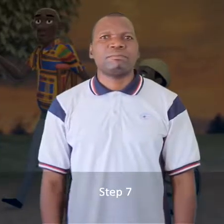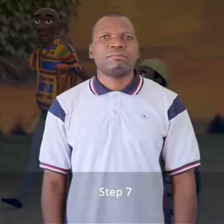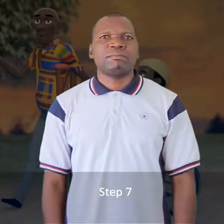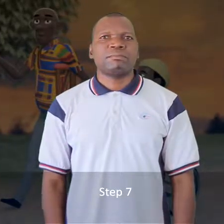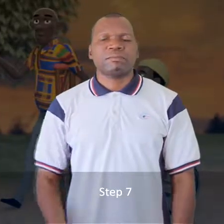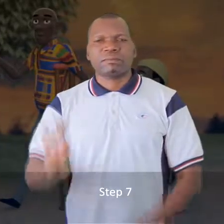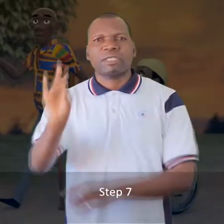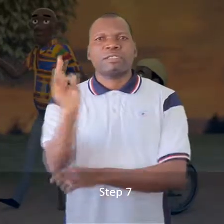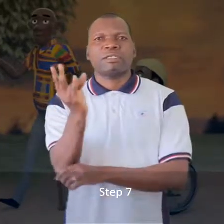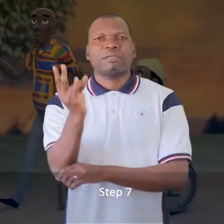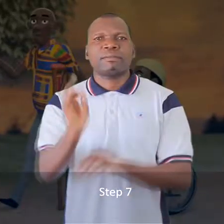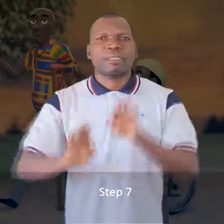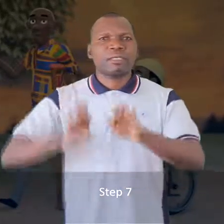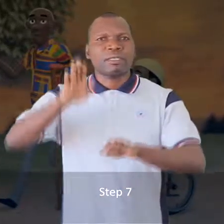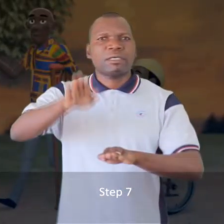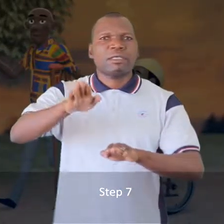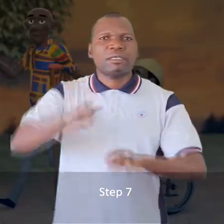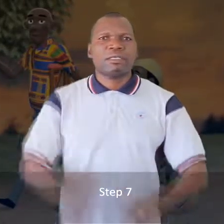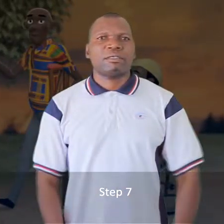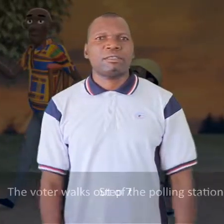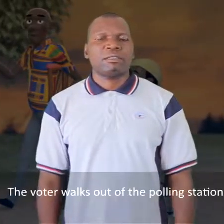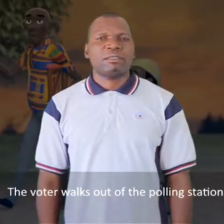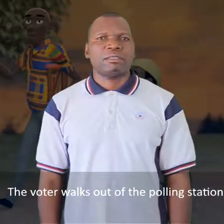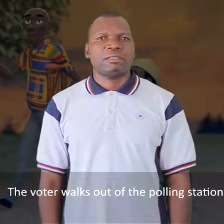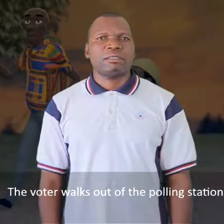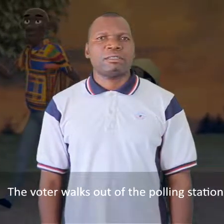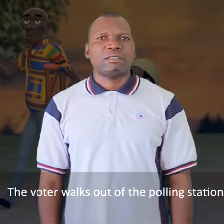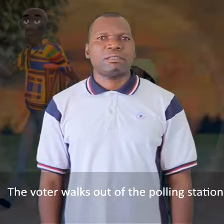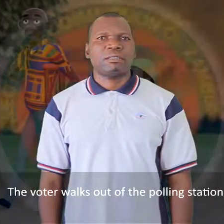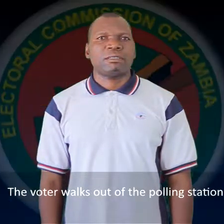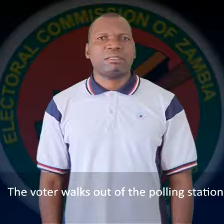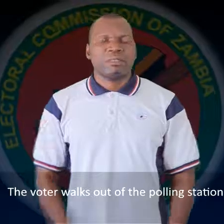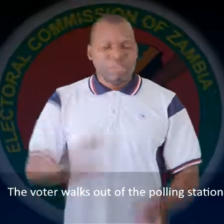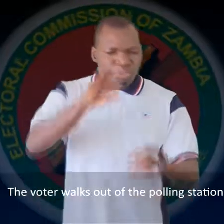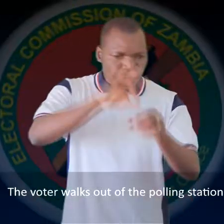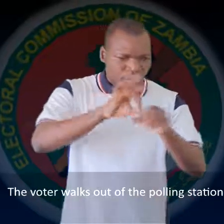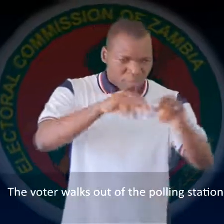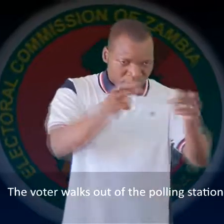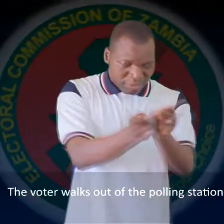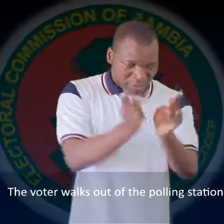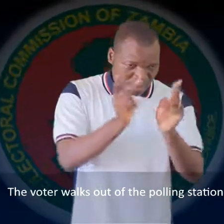Step 7. The voter walks out of the polling station.